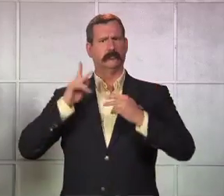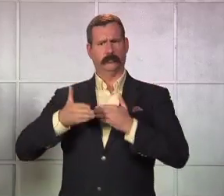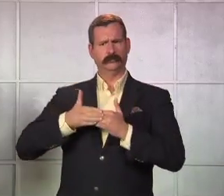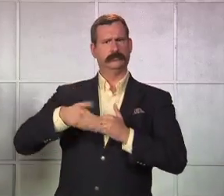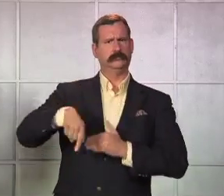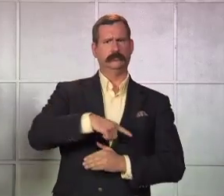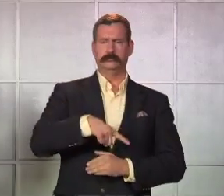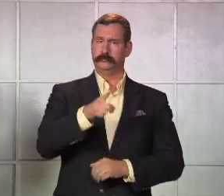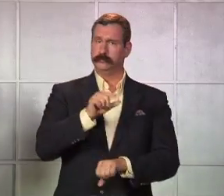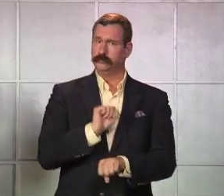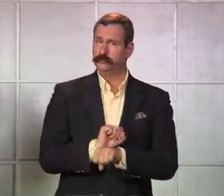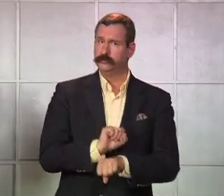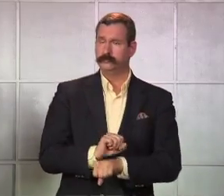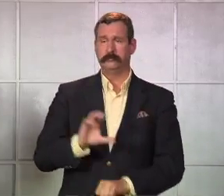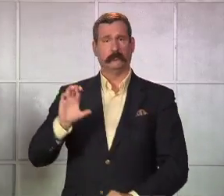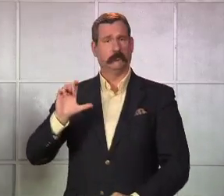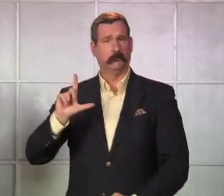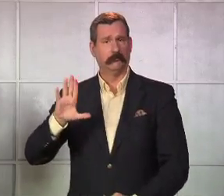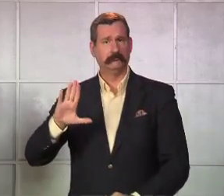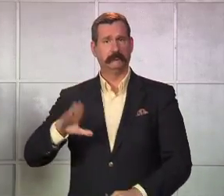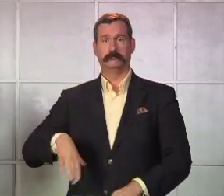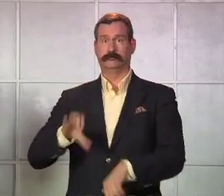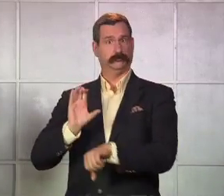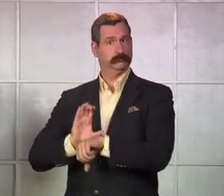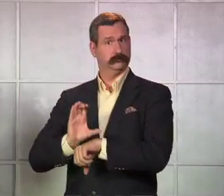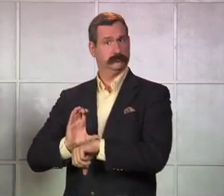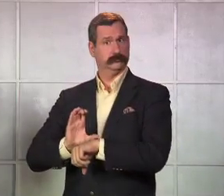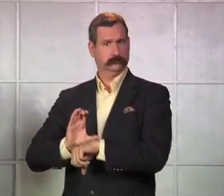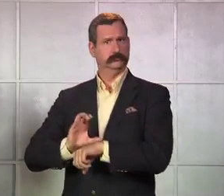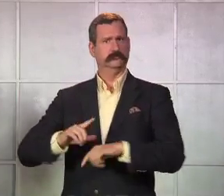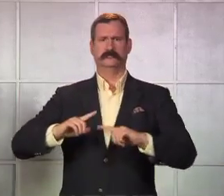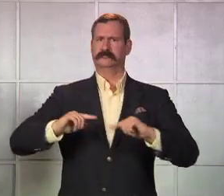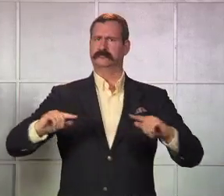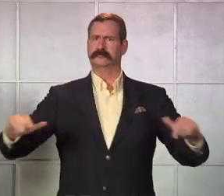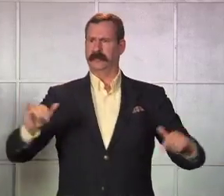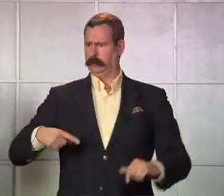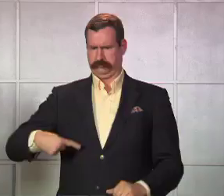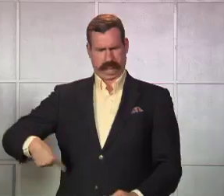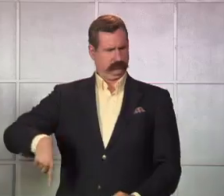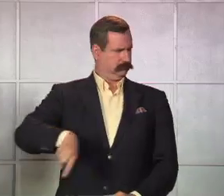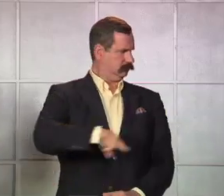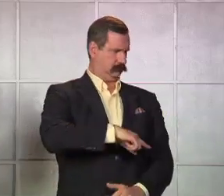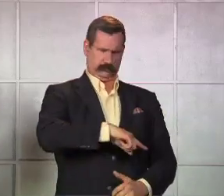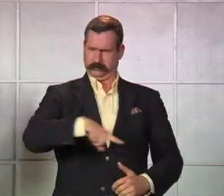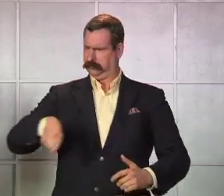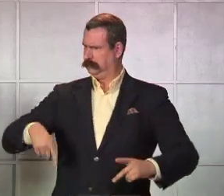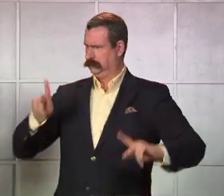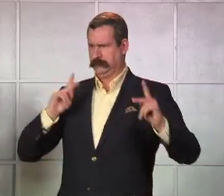co-workers, people at a club, or at church, or any group you're associated